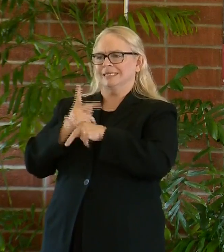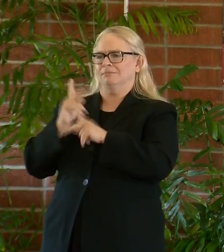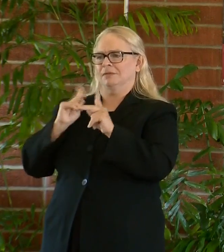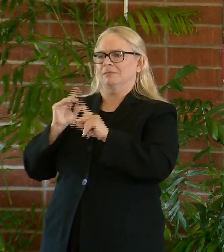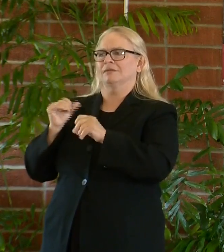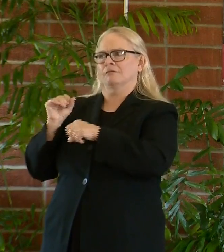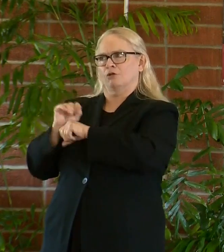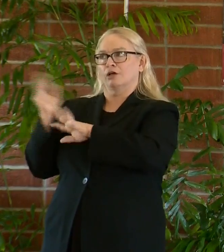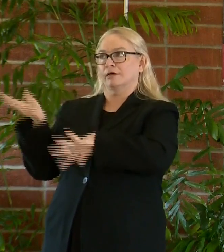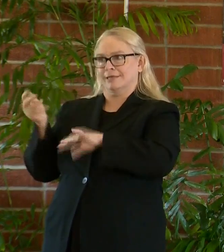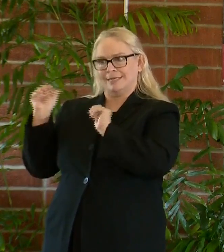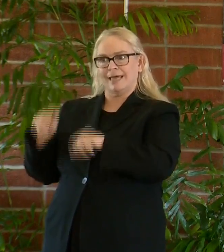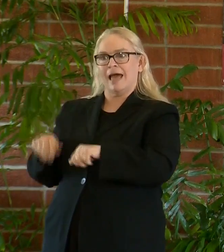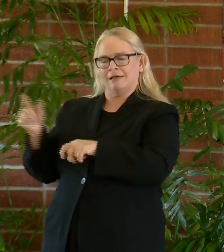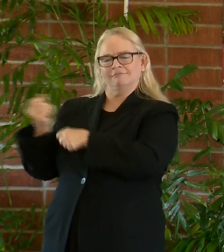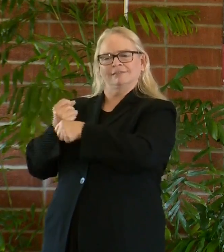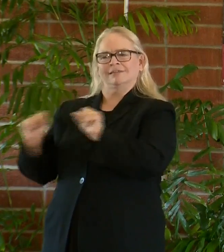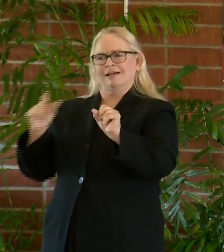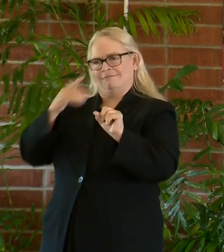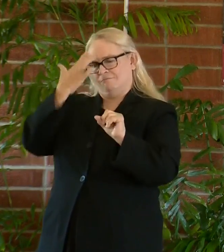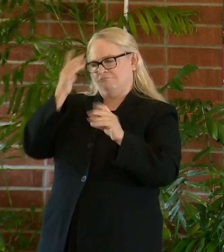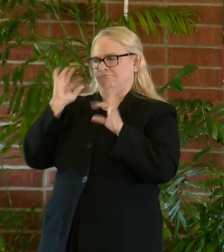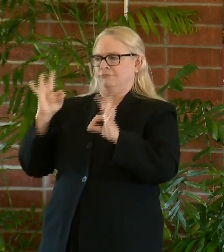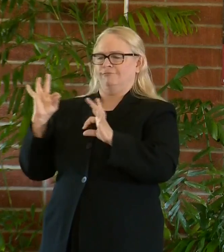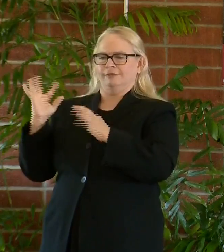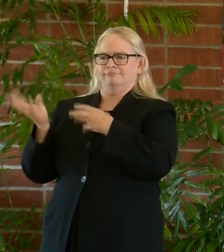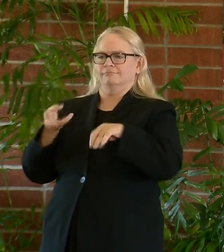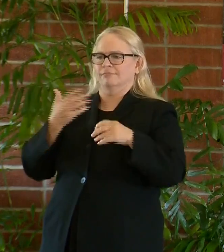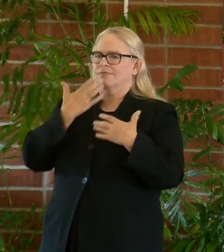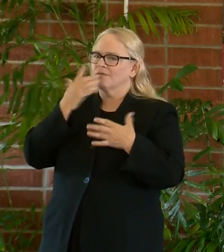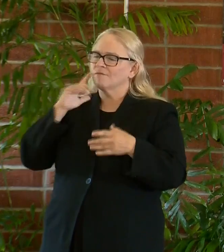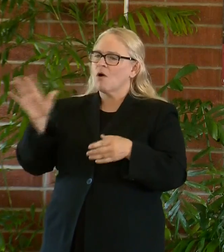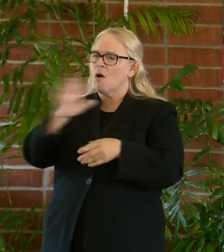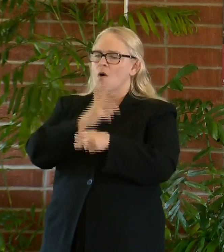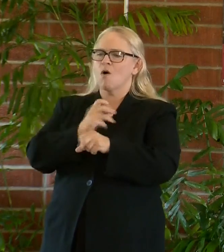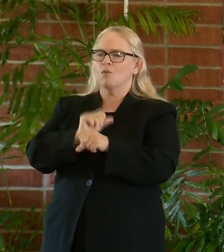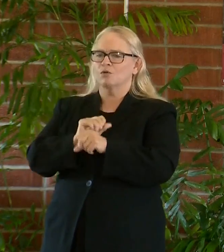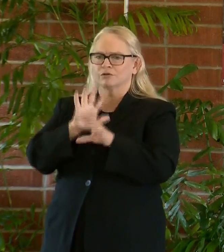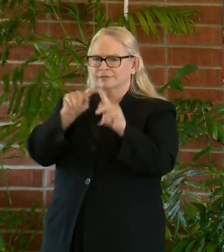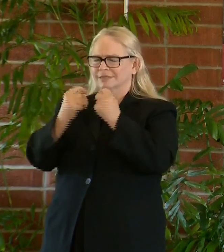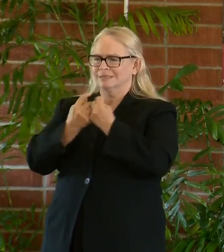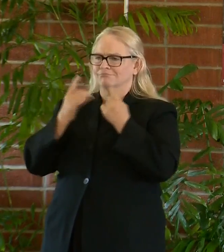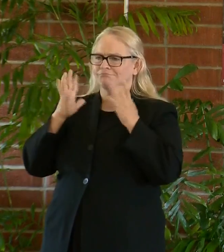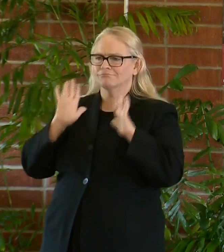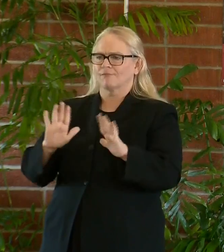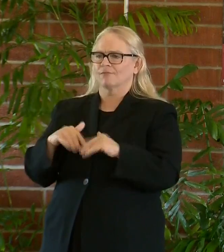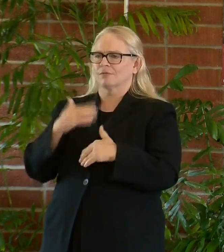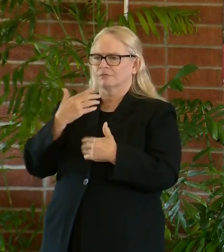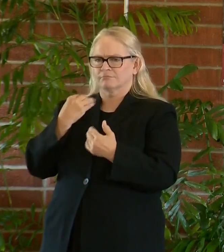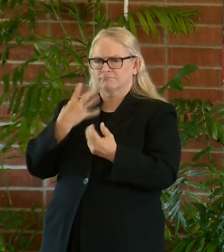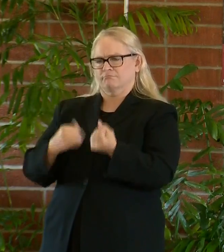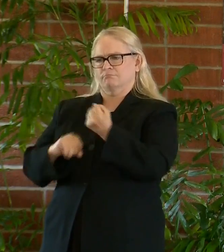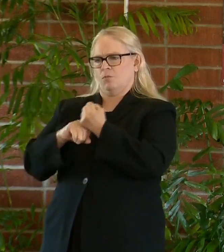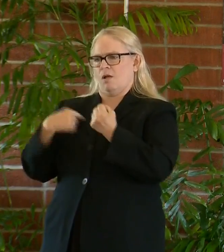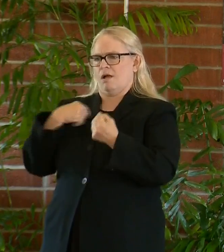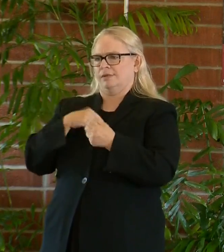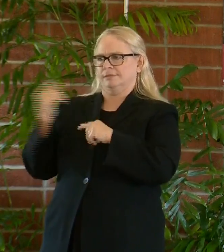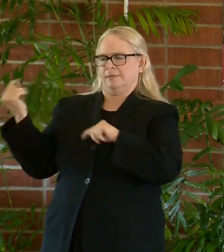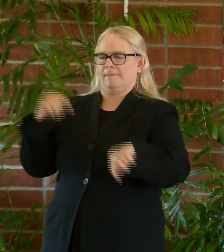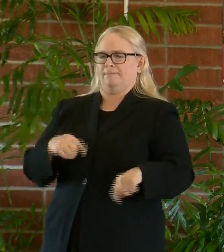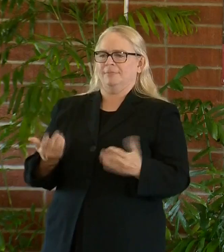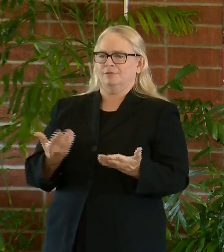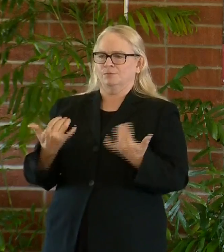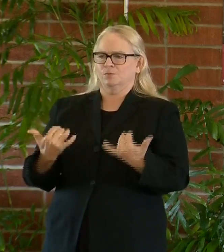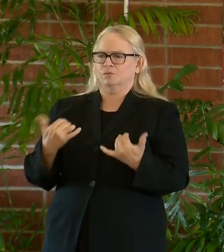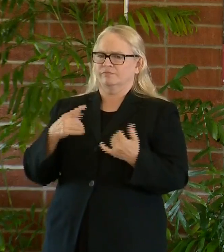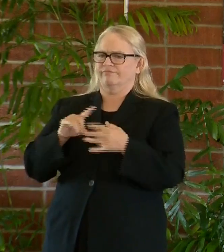And I want to just thank them, their entire team, for their graciousness, support this location, and their cooperative